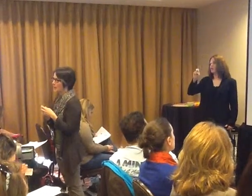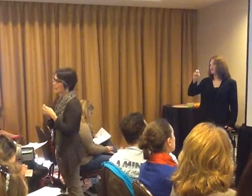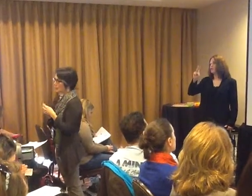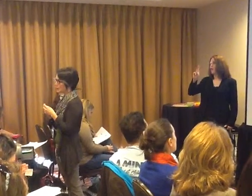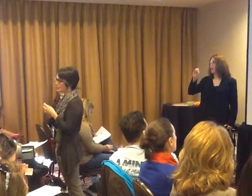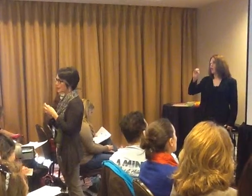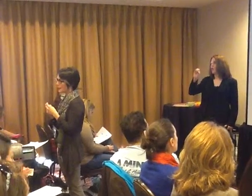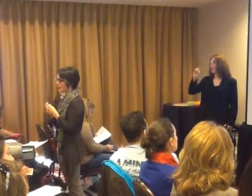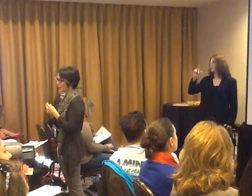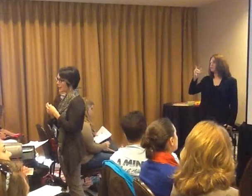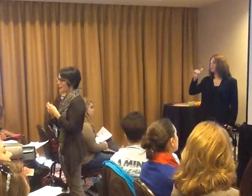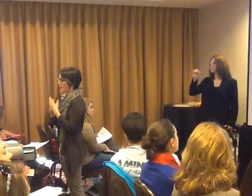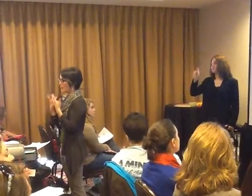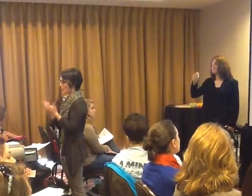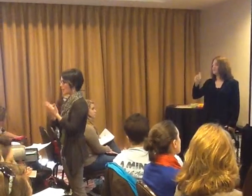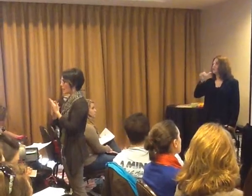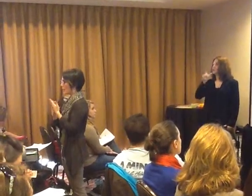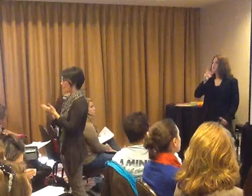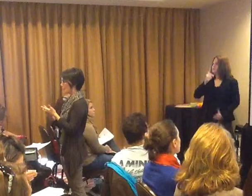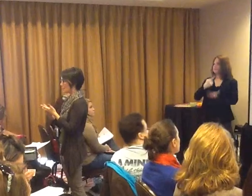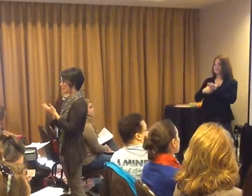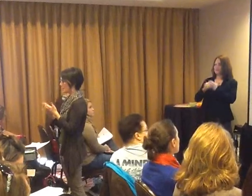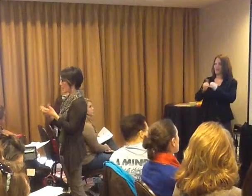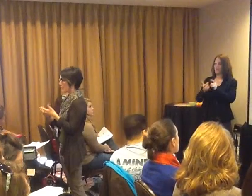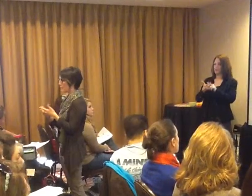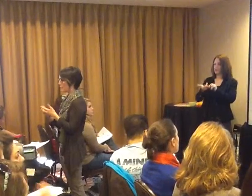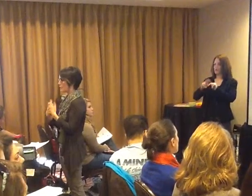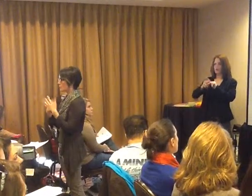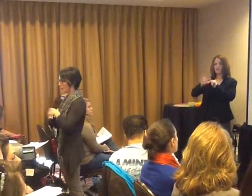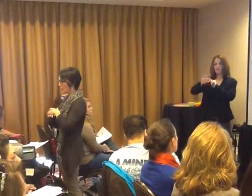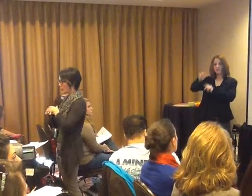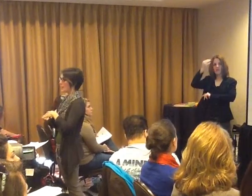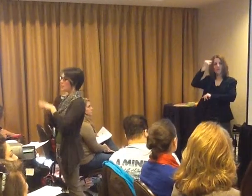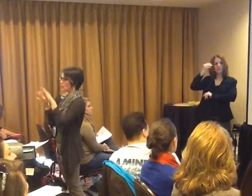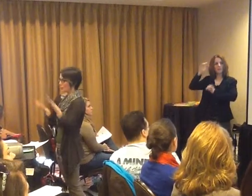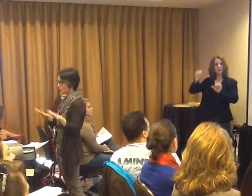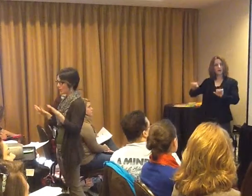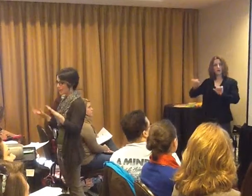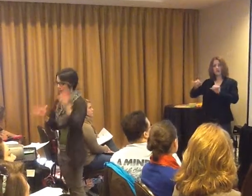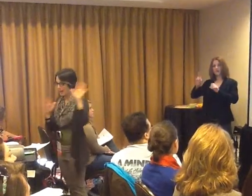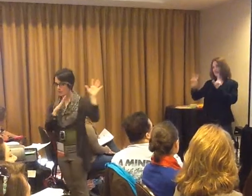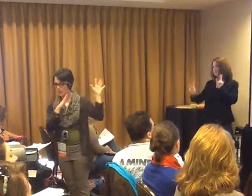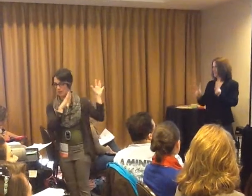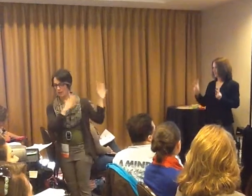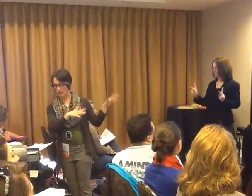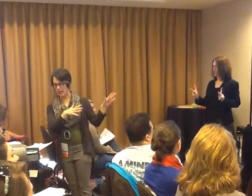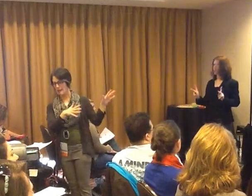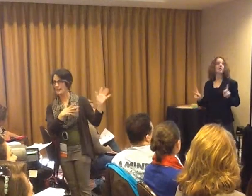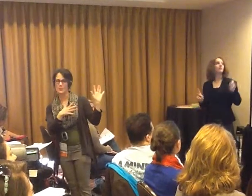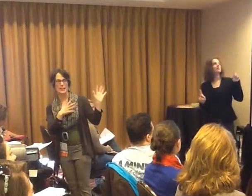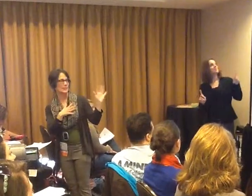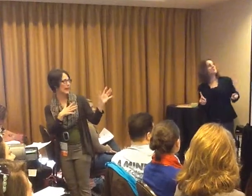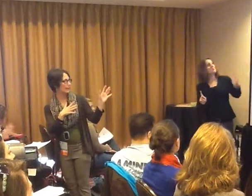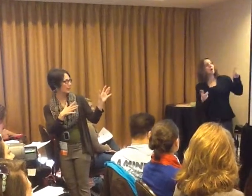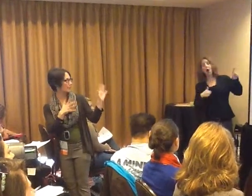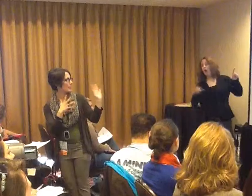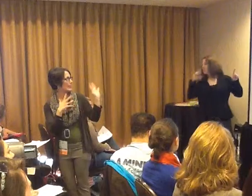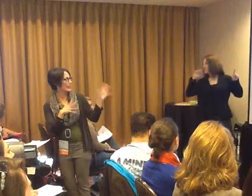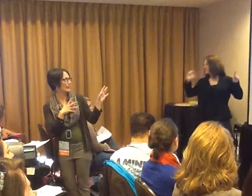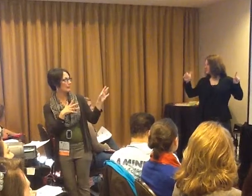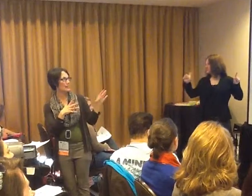about increasing the memory abilities of people in general, and so I think there's like 10